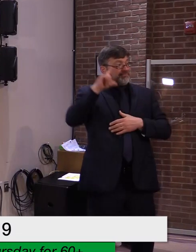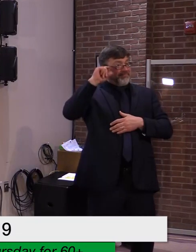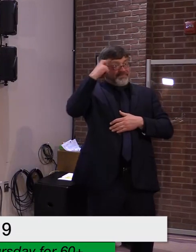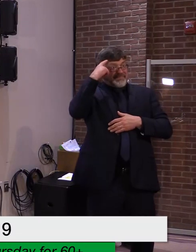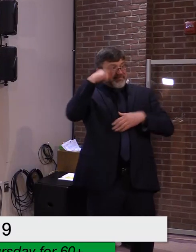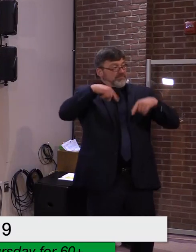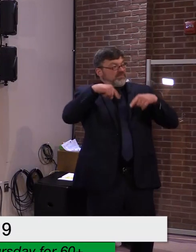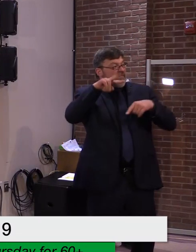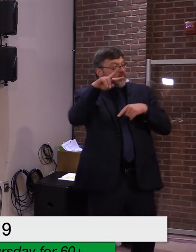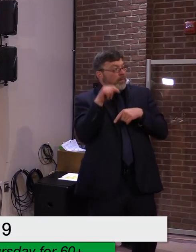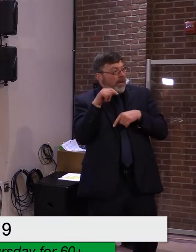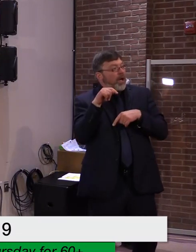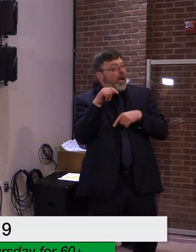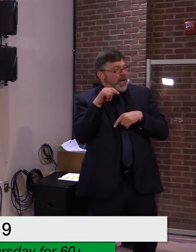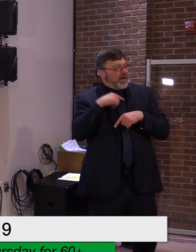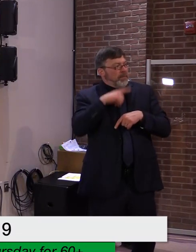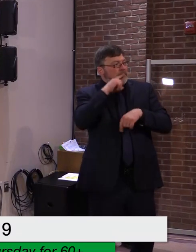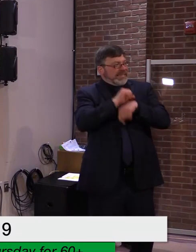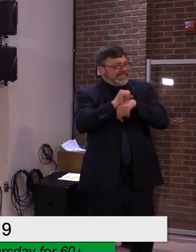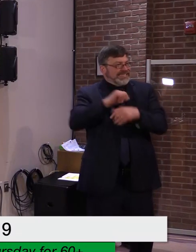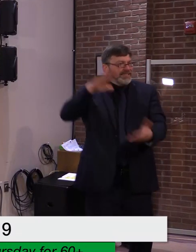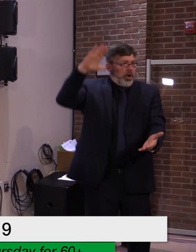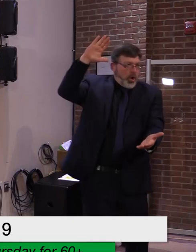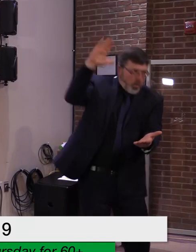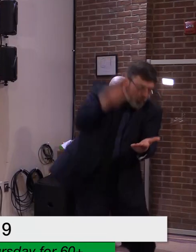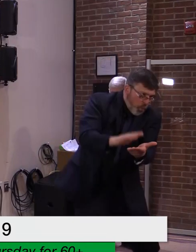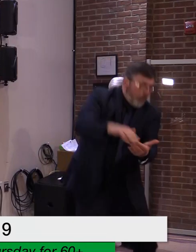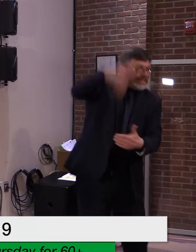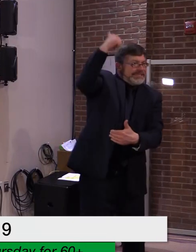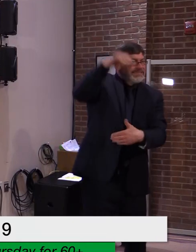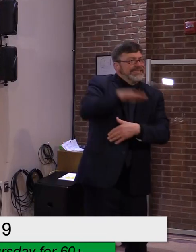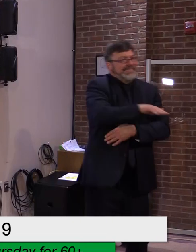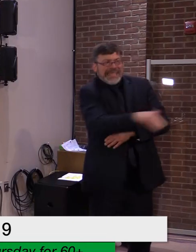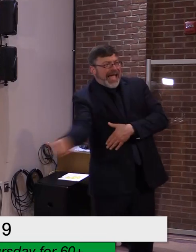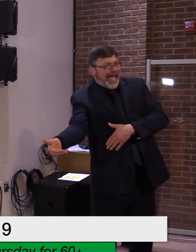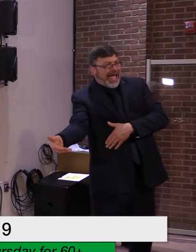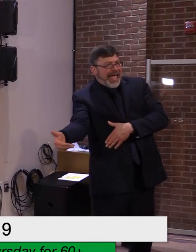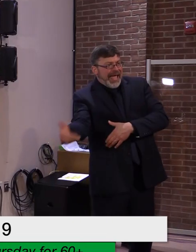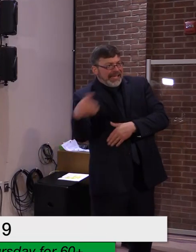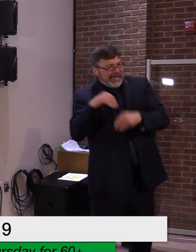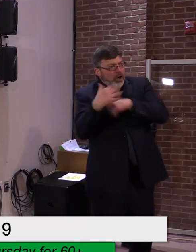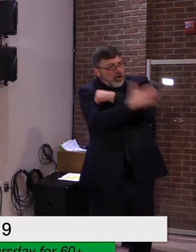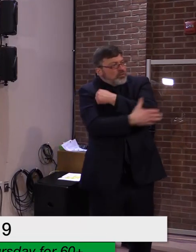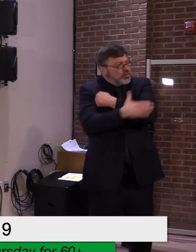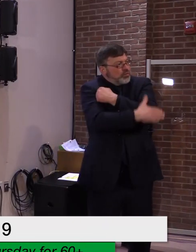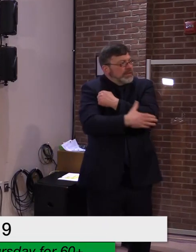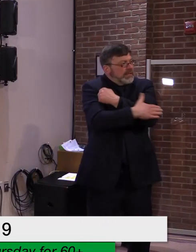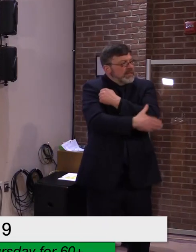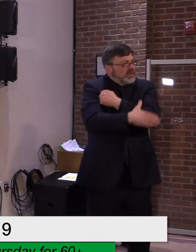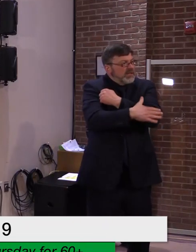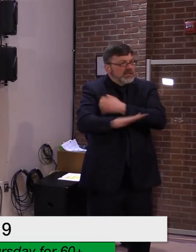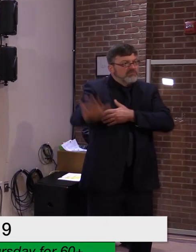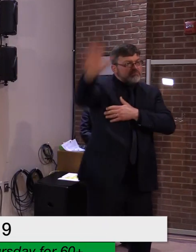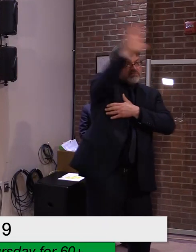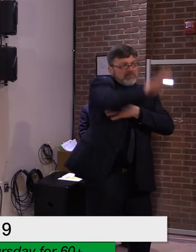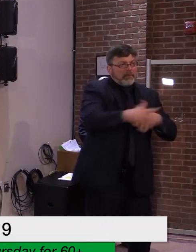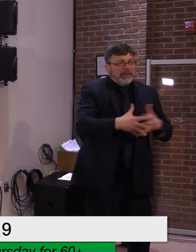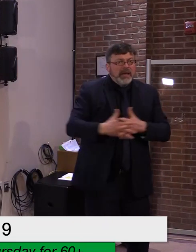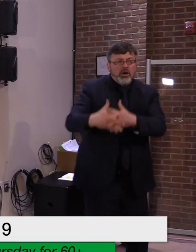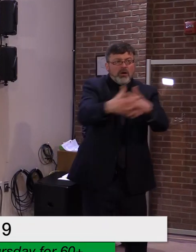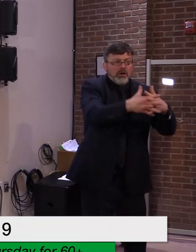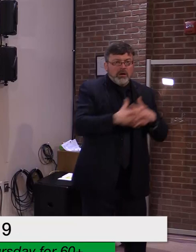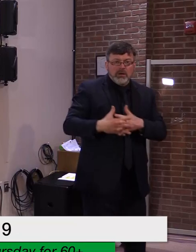several weeks, as we get shots in arms and there's more mobility, please remember it's still really, really important to